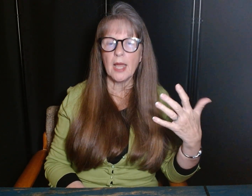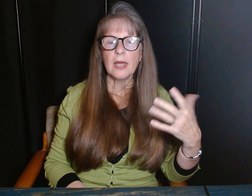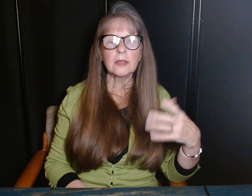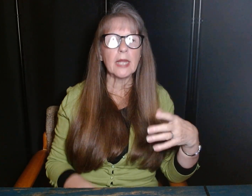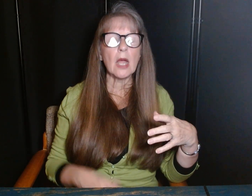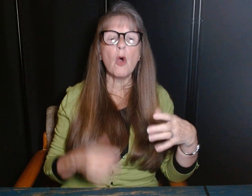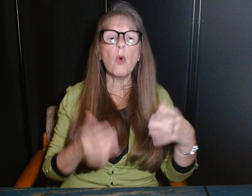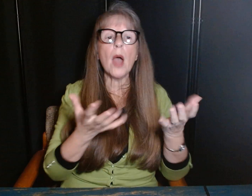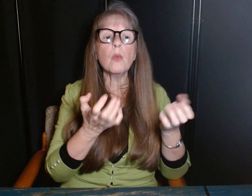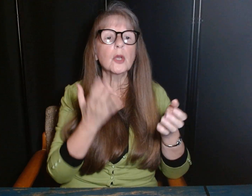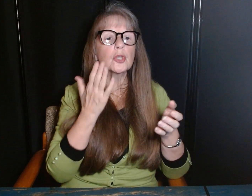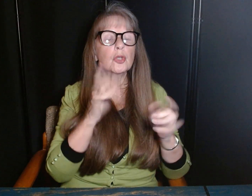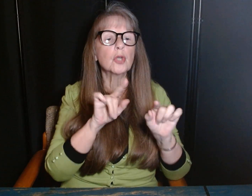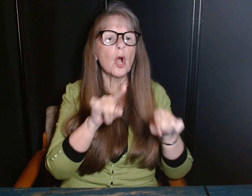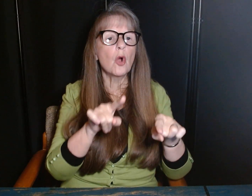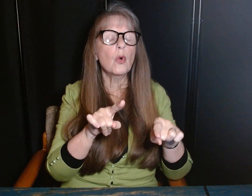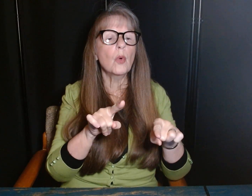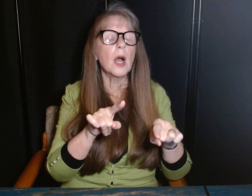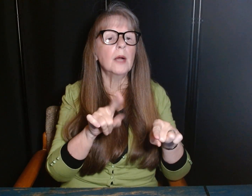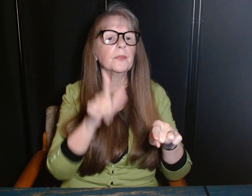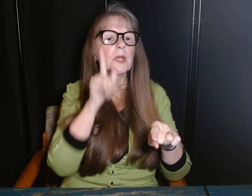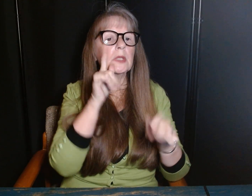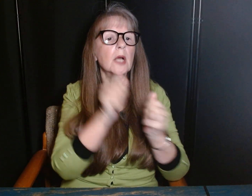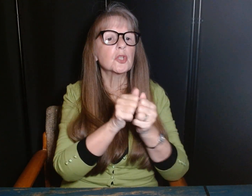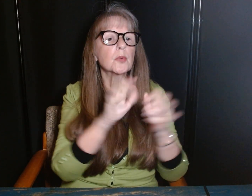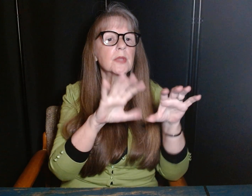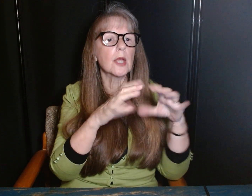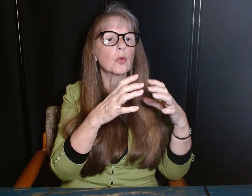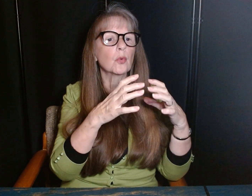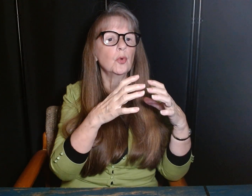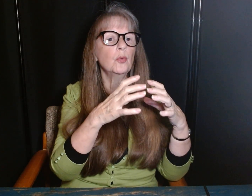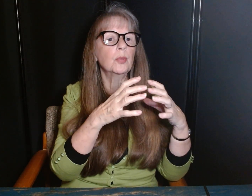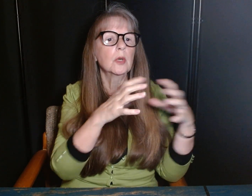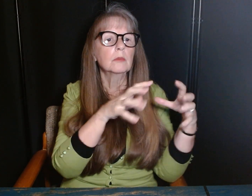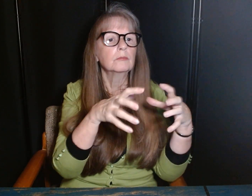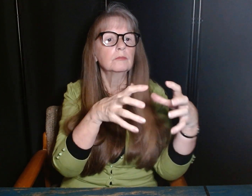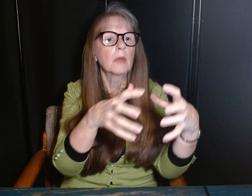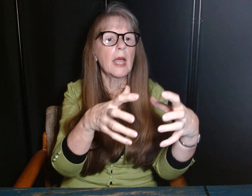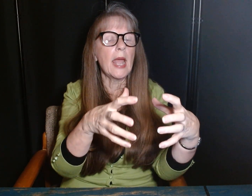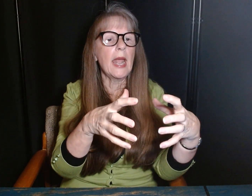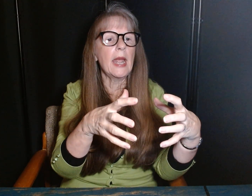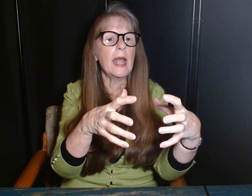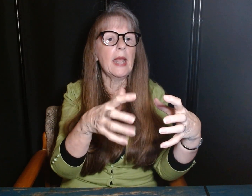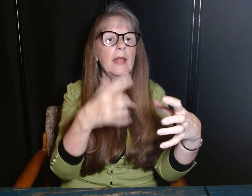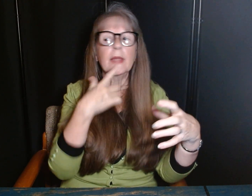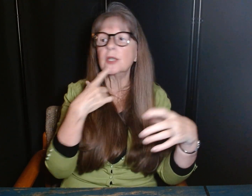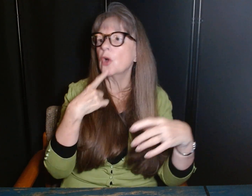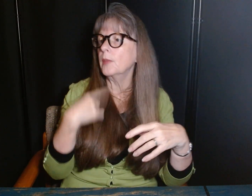like, oh, I wanted to go to lunch with that group, and they told me